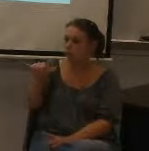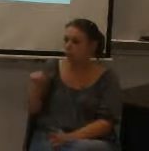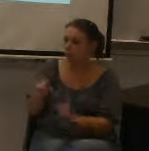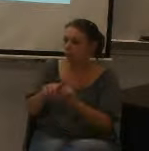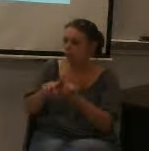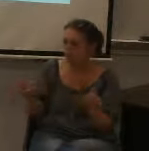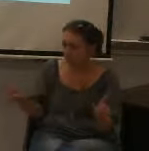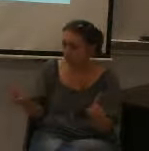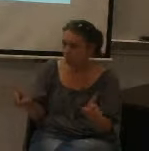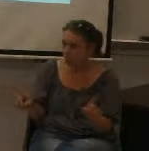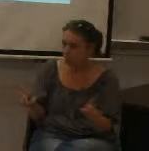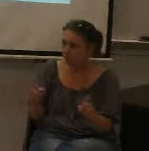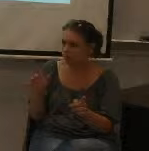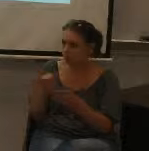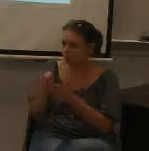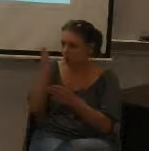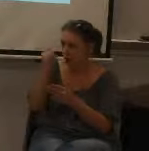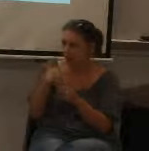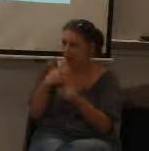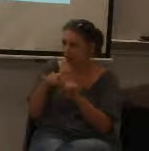exactly.